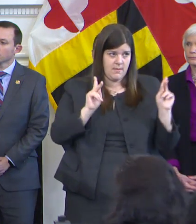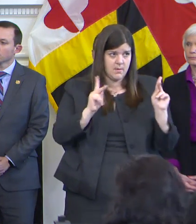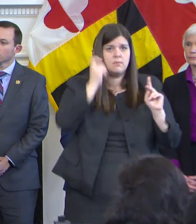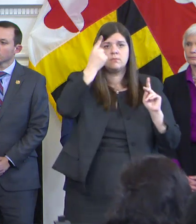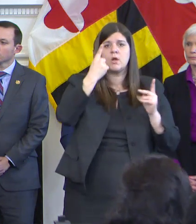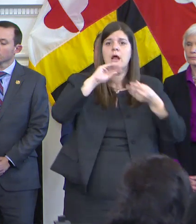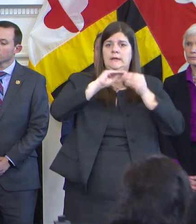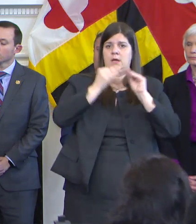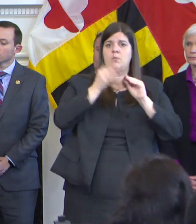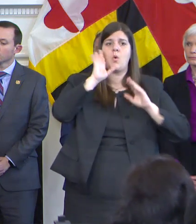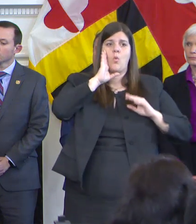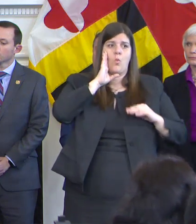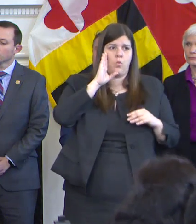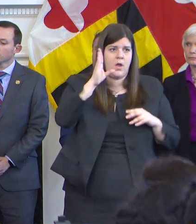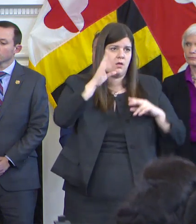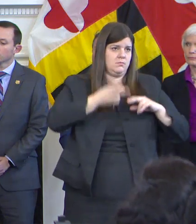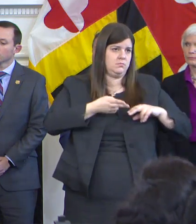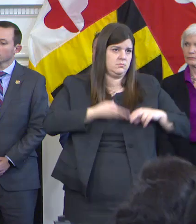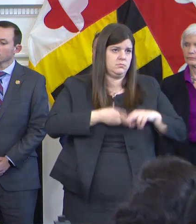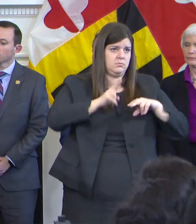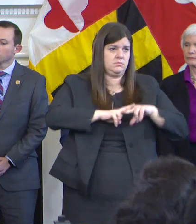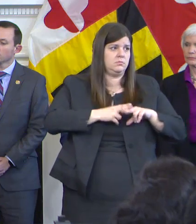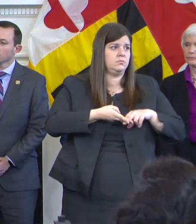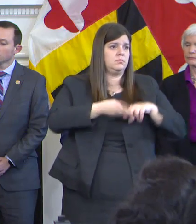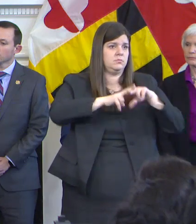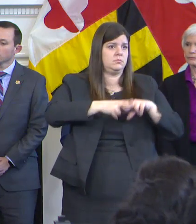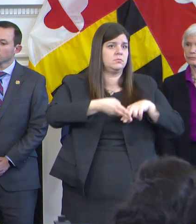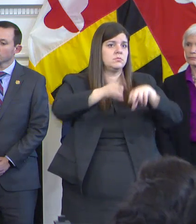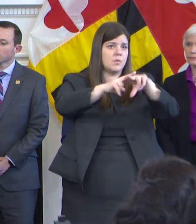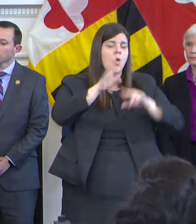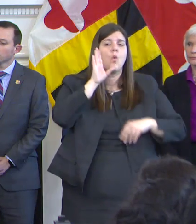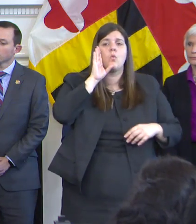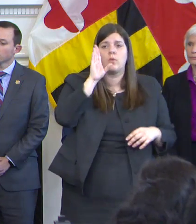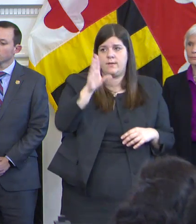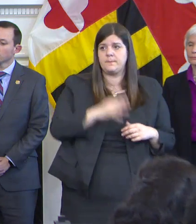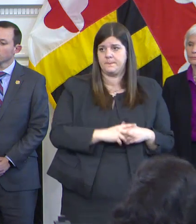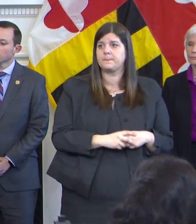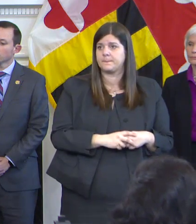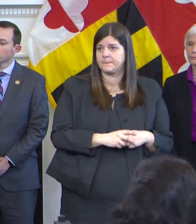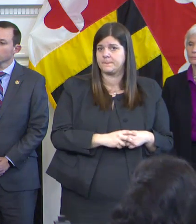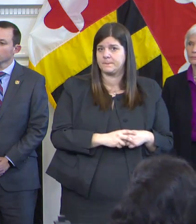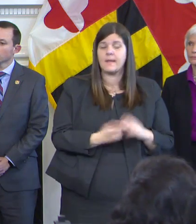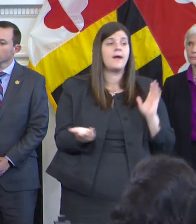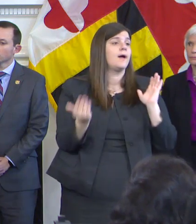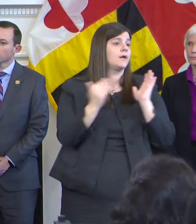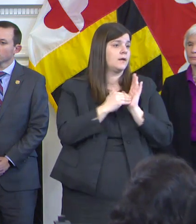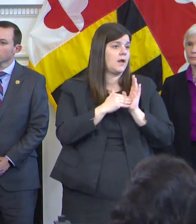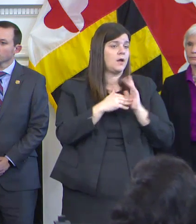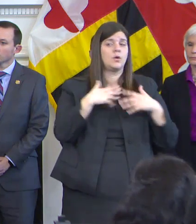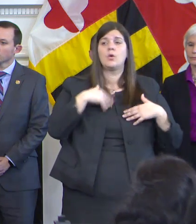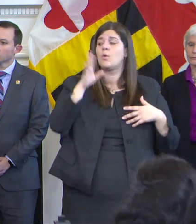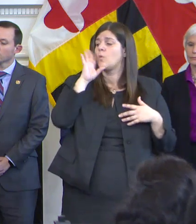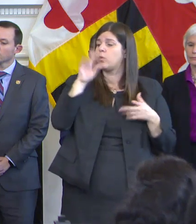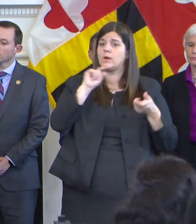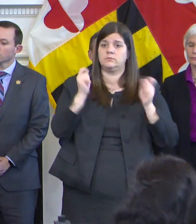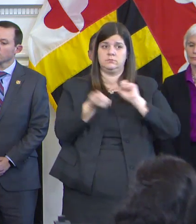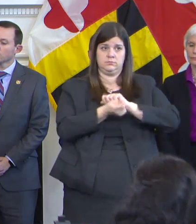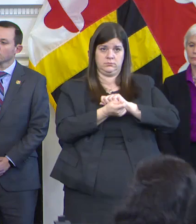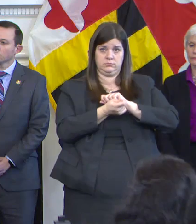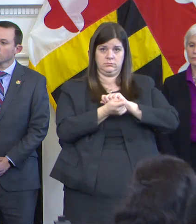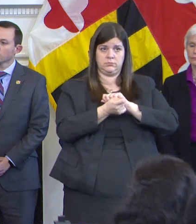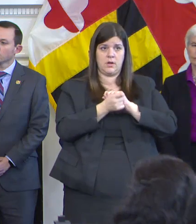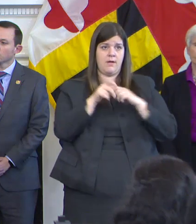to continue to rise. And we will begin shifting from containment